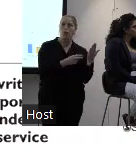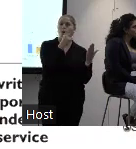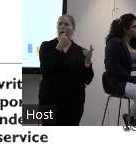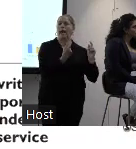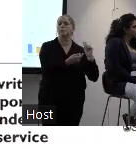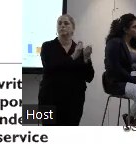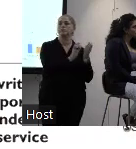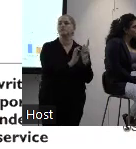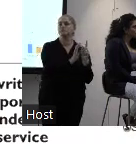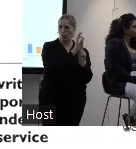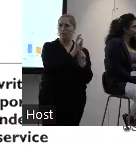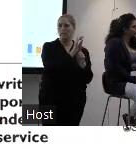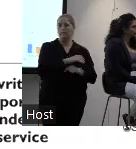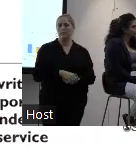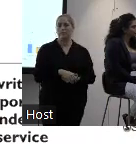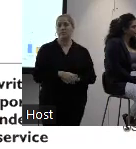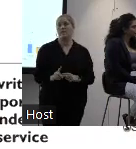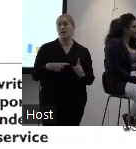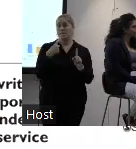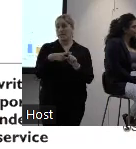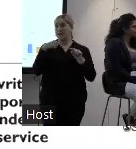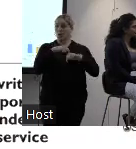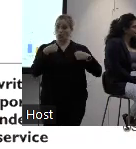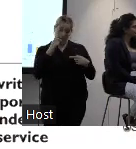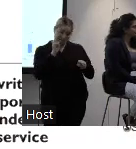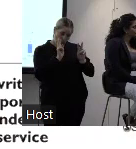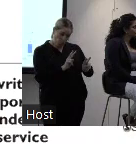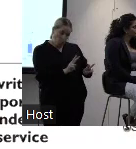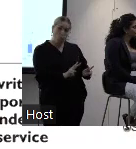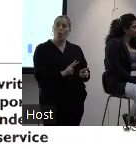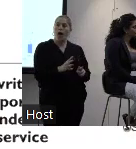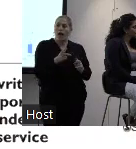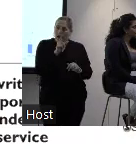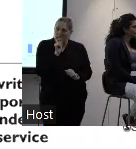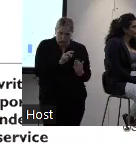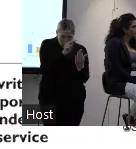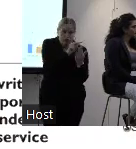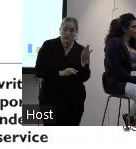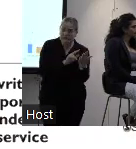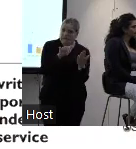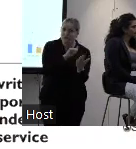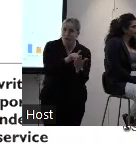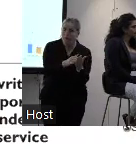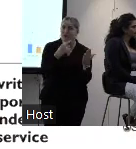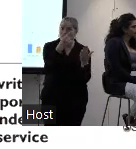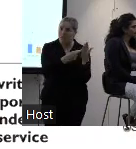that these reports serve many, many purposes. One very important one, which is often receiving NDIS funding. So